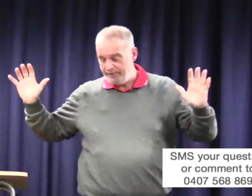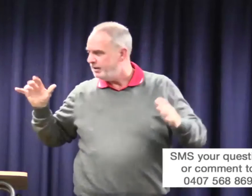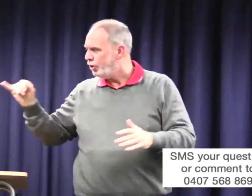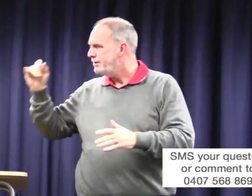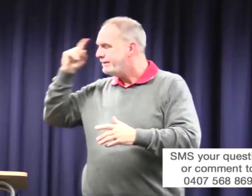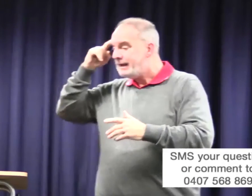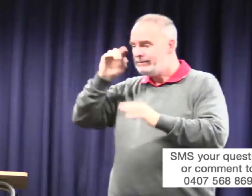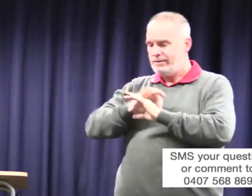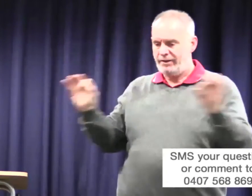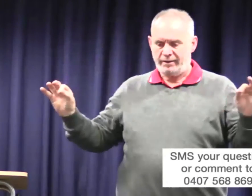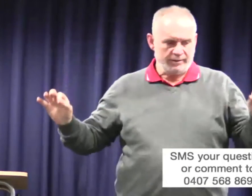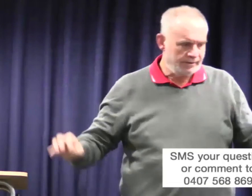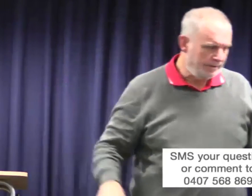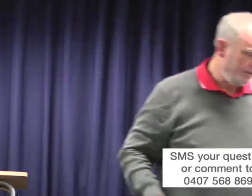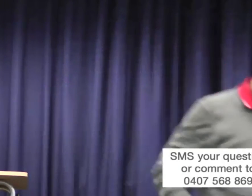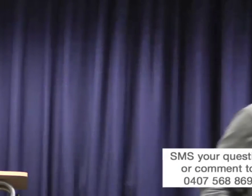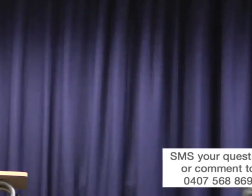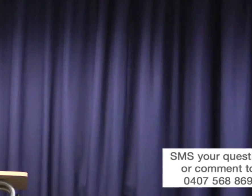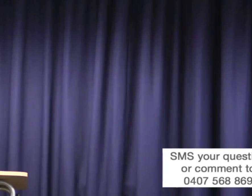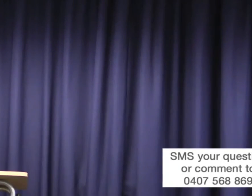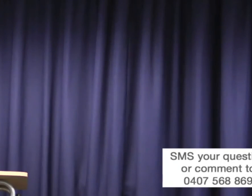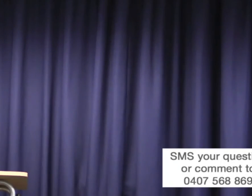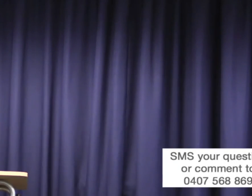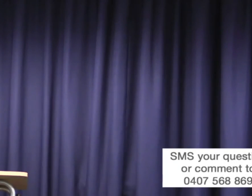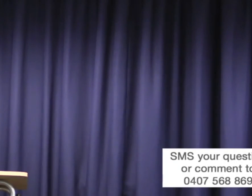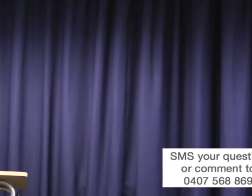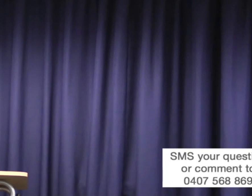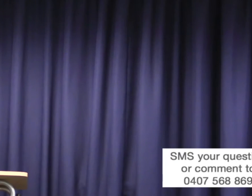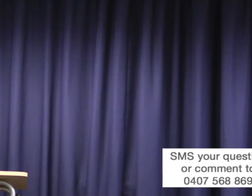We need interpreters. It just doesn't make sense.